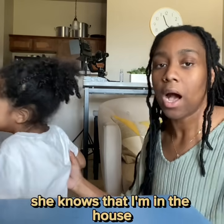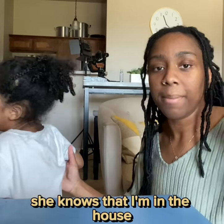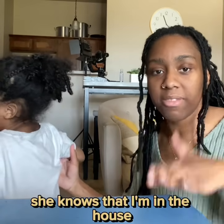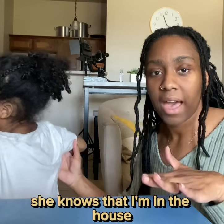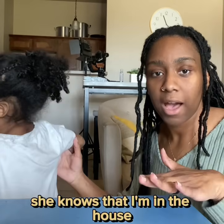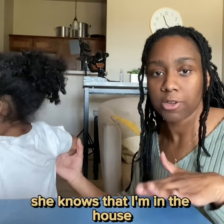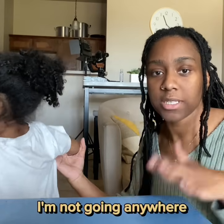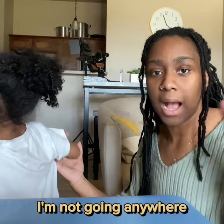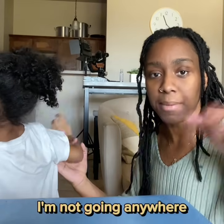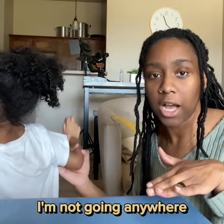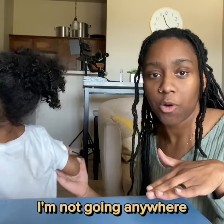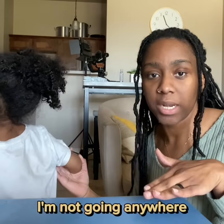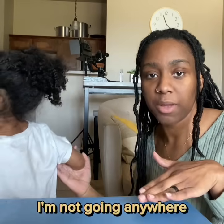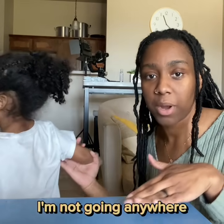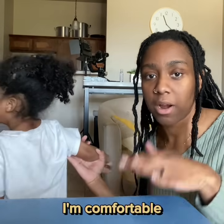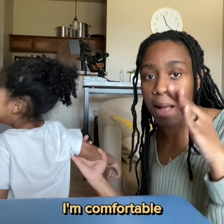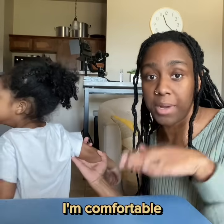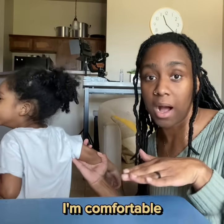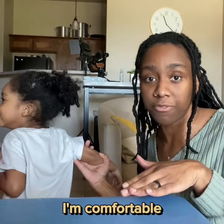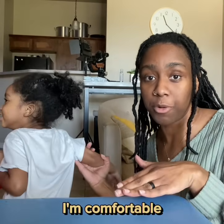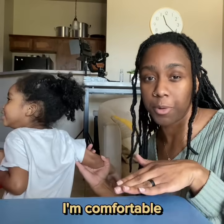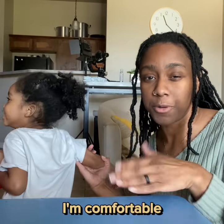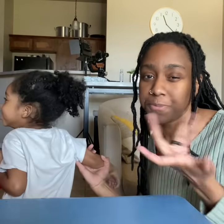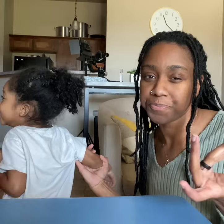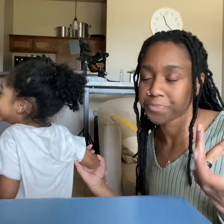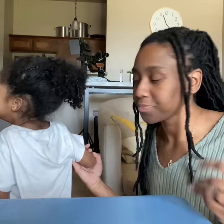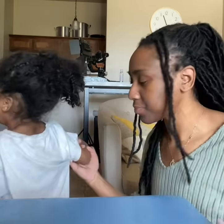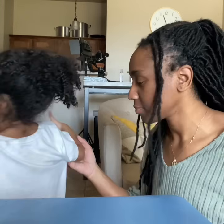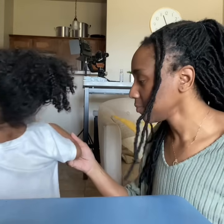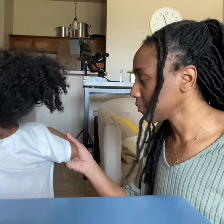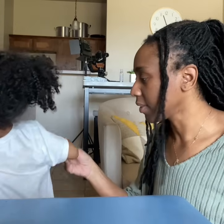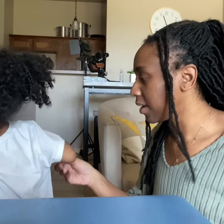in the house, I'm not going anywhere, I'm comfortable.